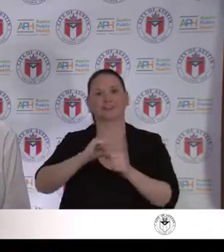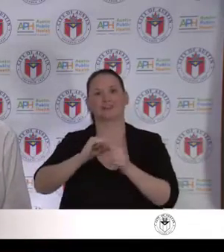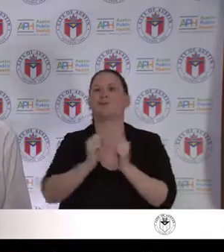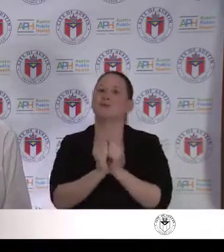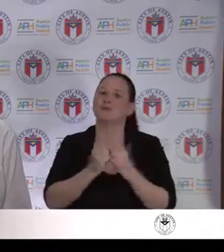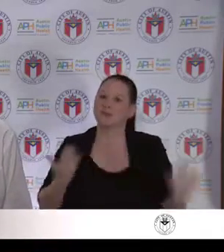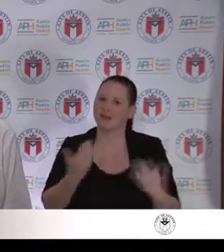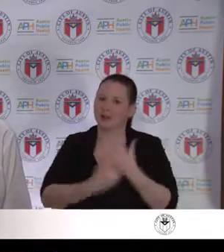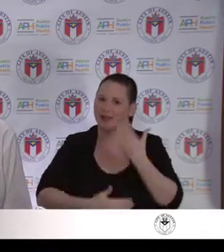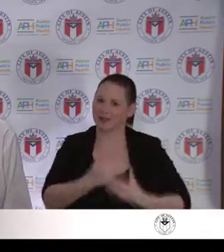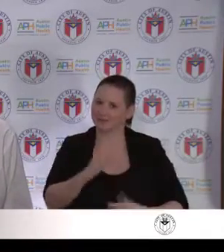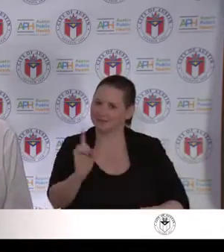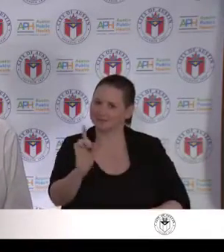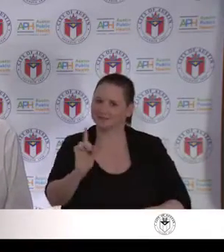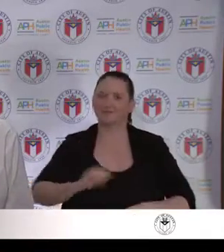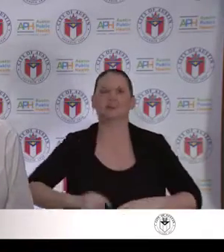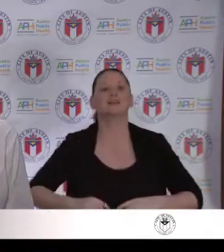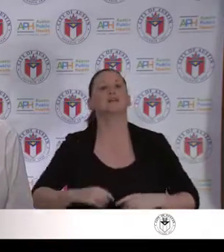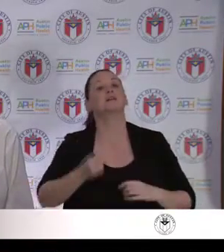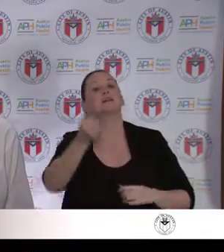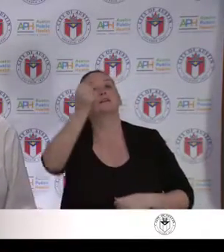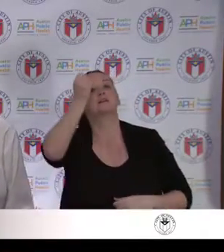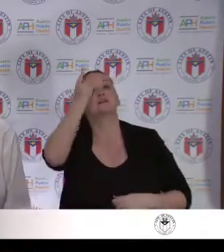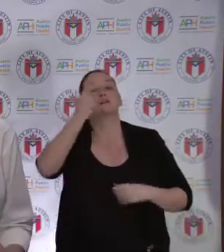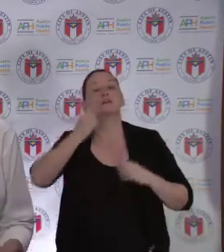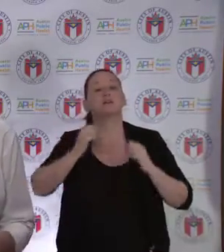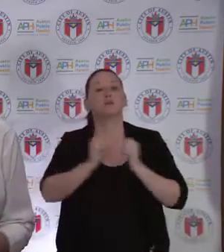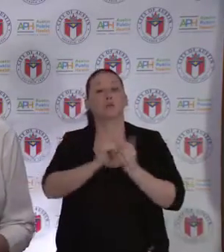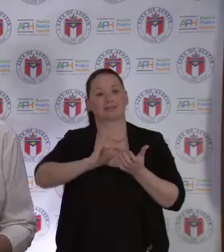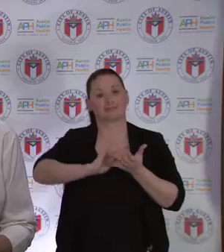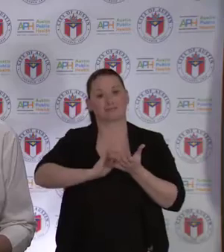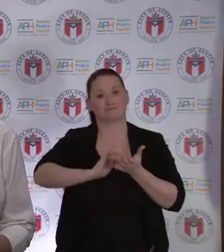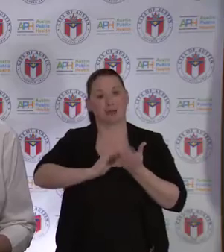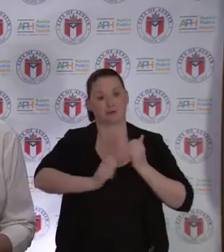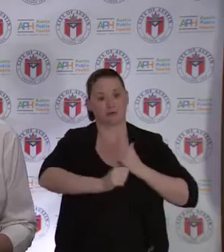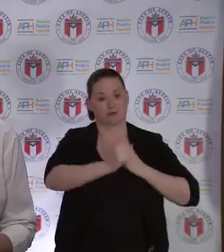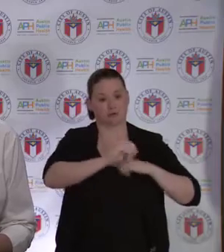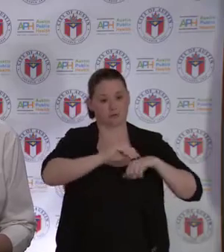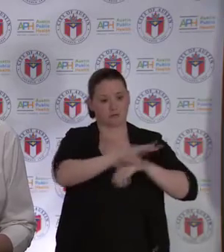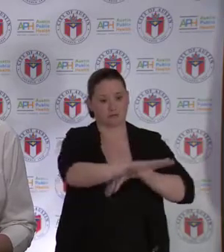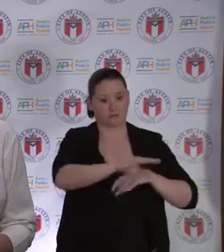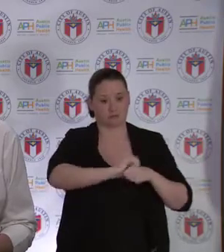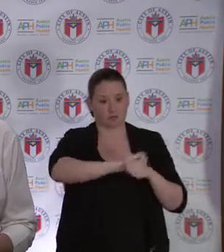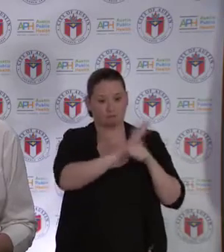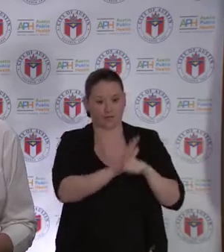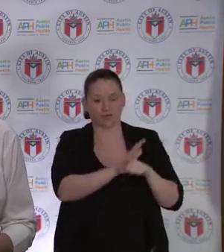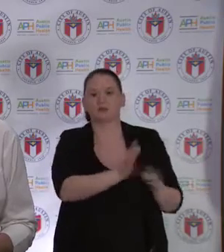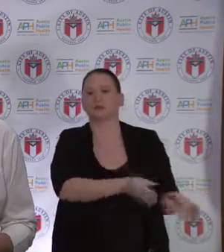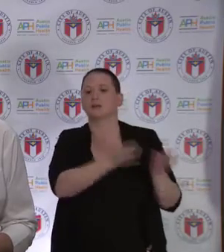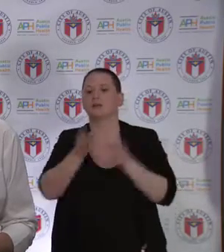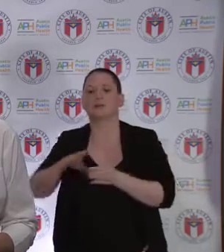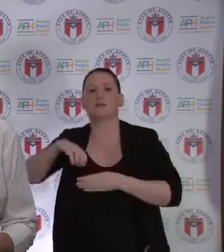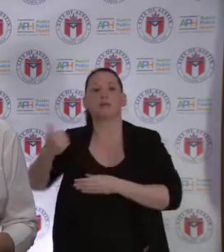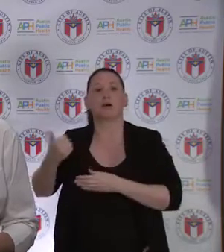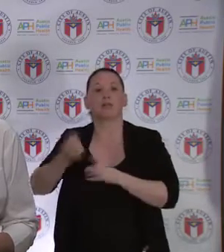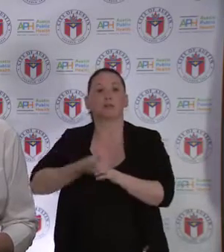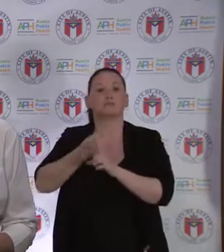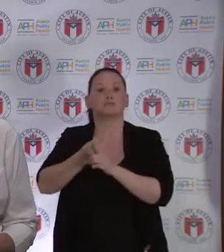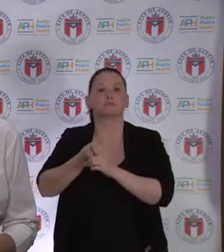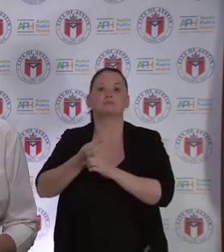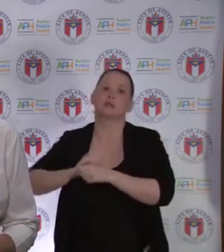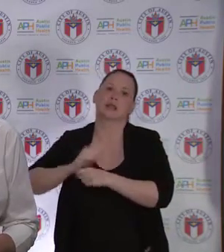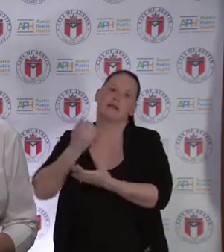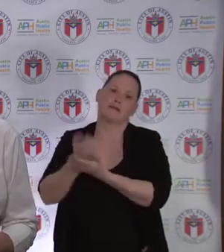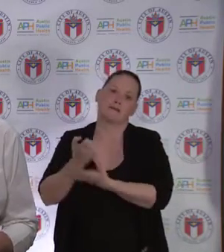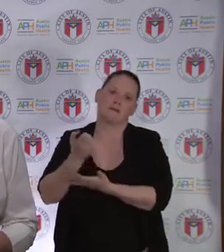hands. We also recognize that along with the medical threat of COVID-19, there is also an economic threat. And so we are